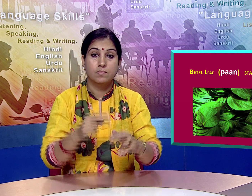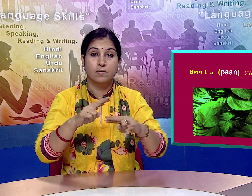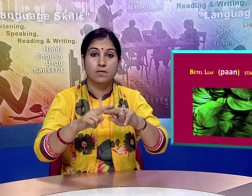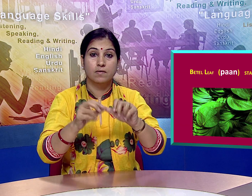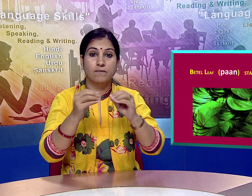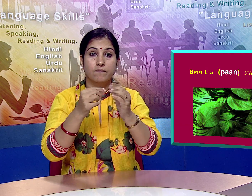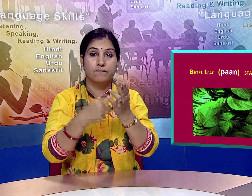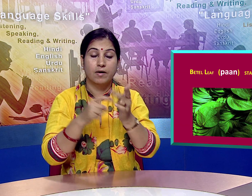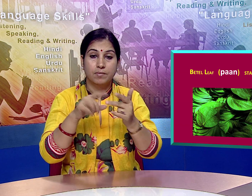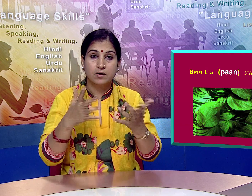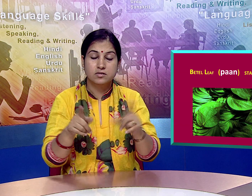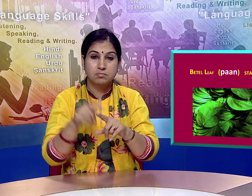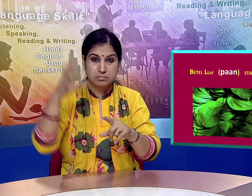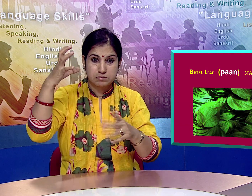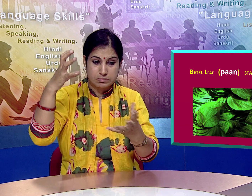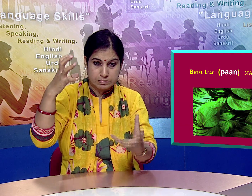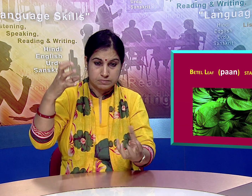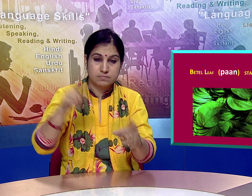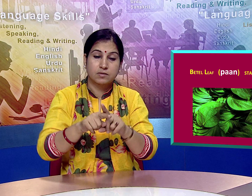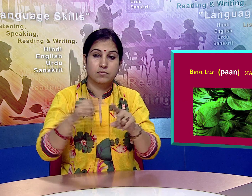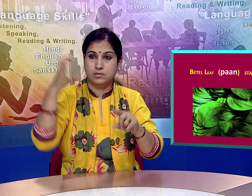fabric is dried in shade.